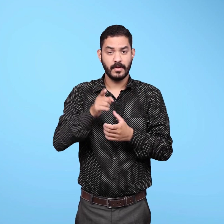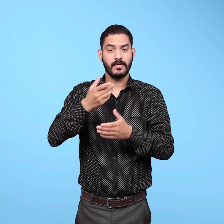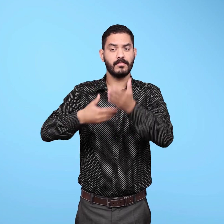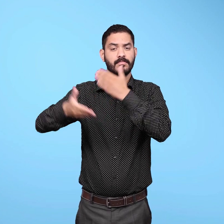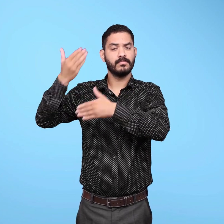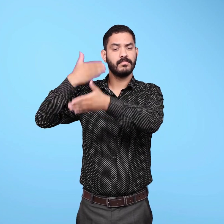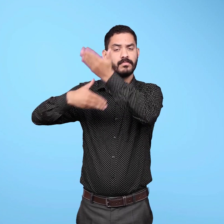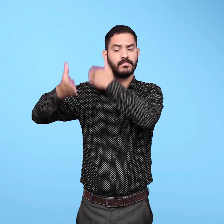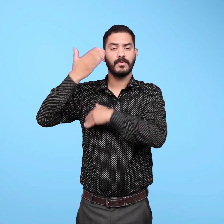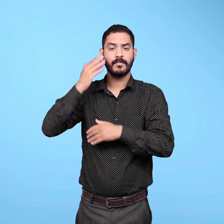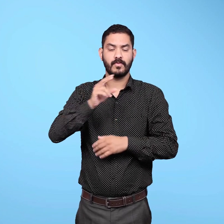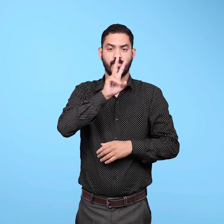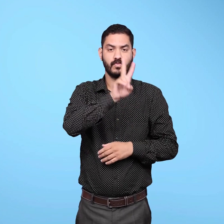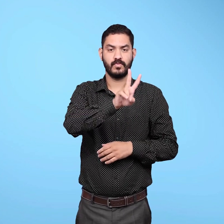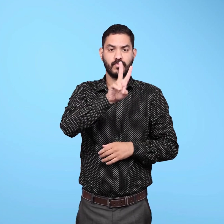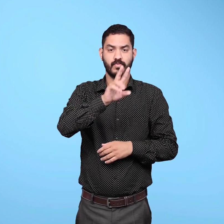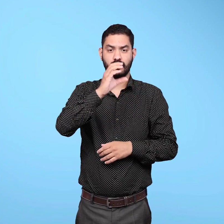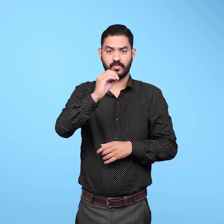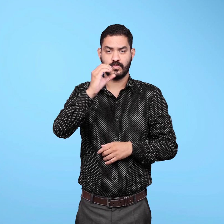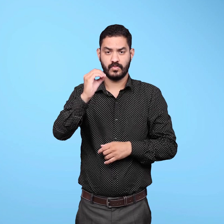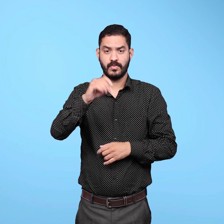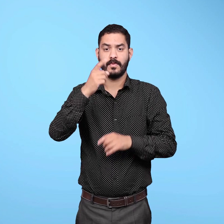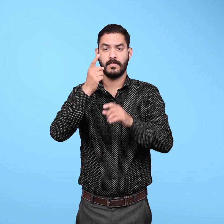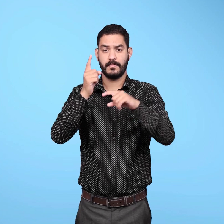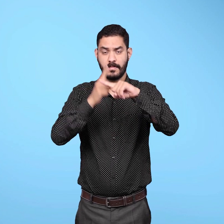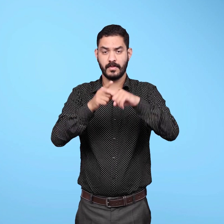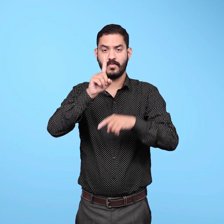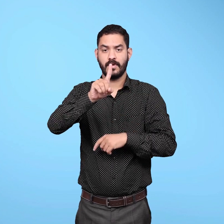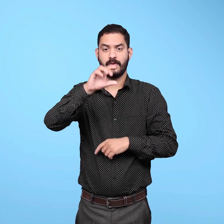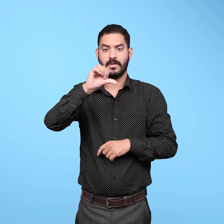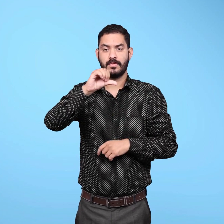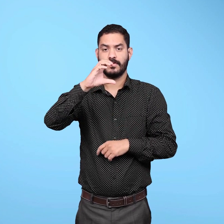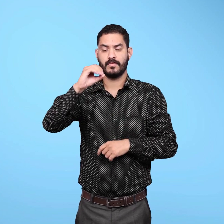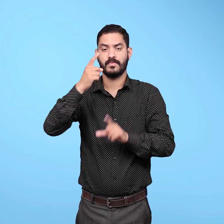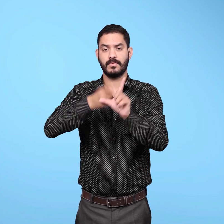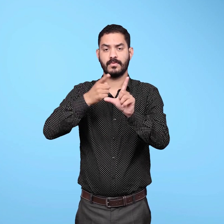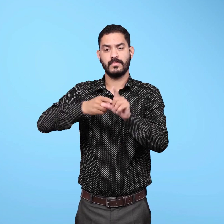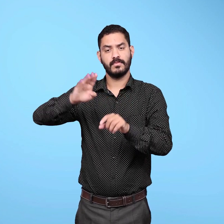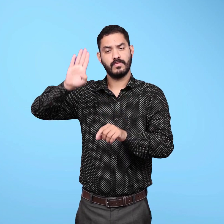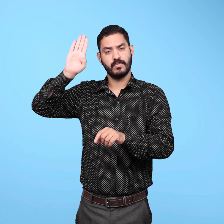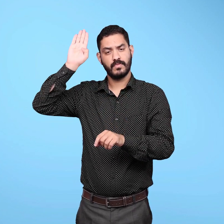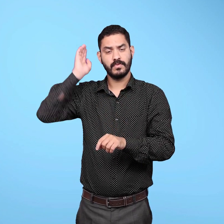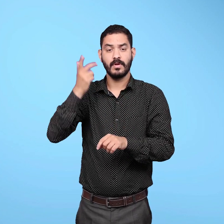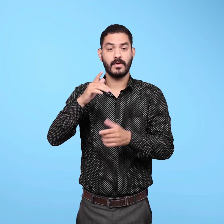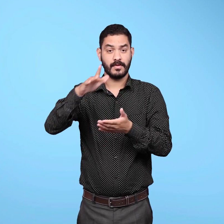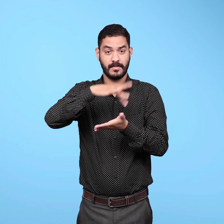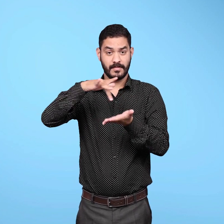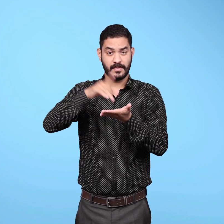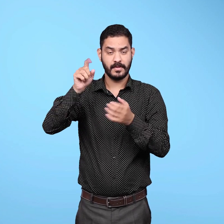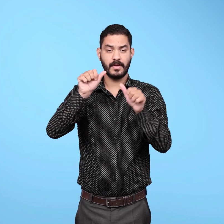Between 2200 and 1900 years ago, Arikamedu was a coastal settlement where